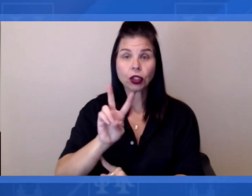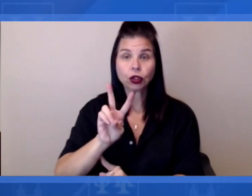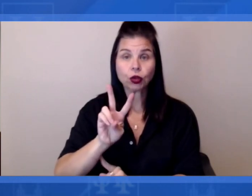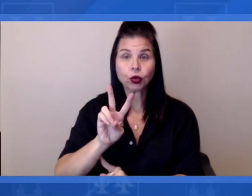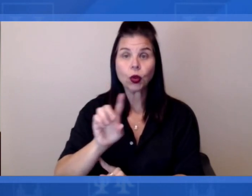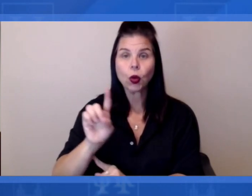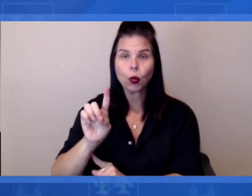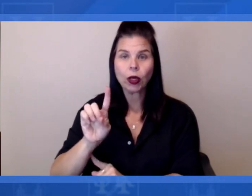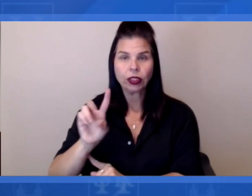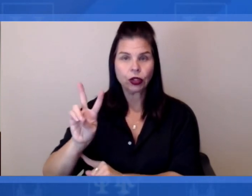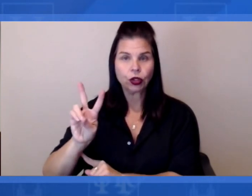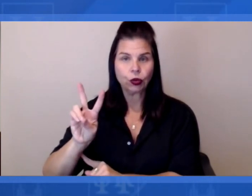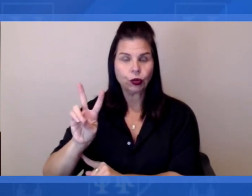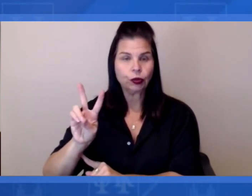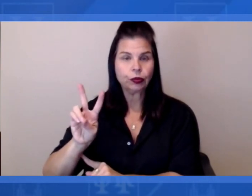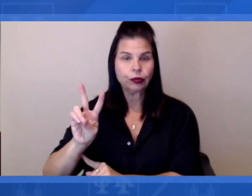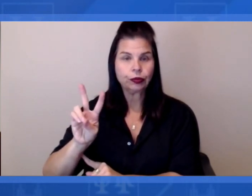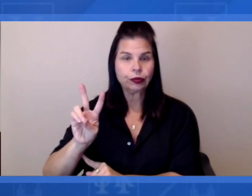905-529-1212.